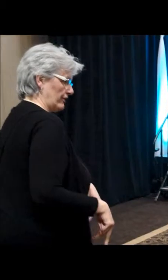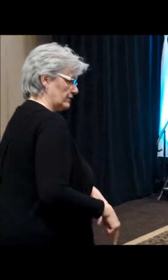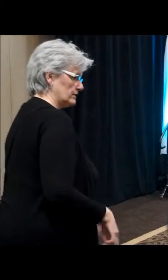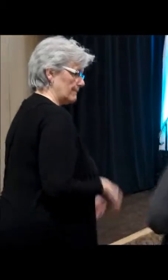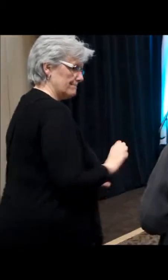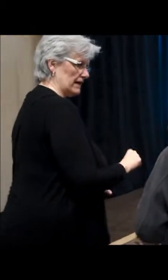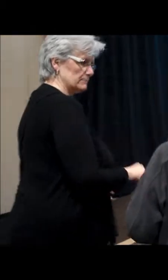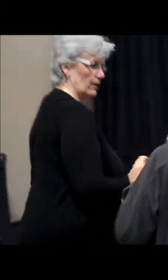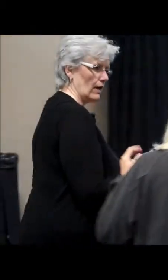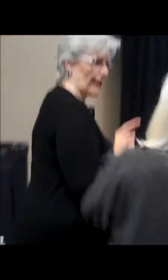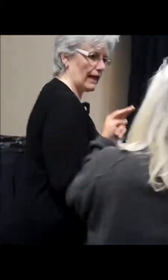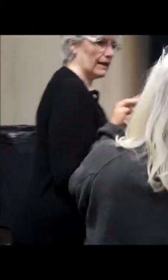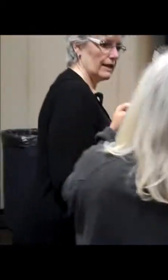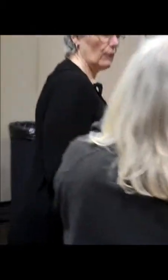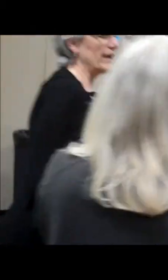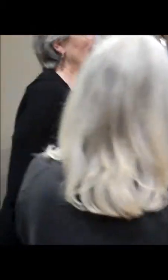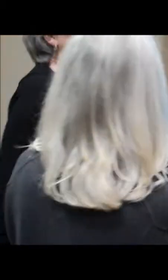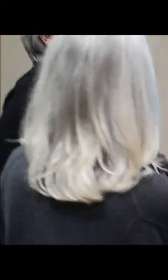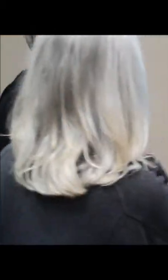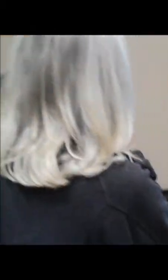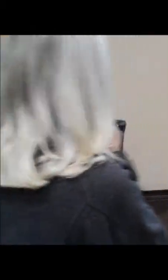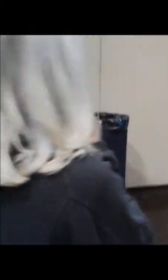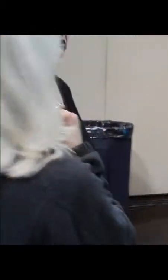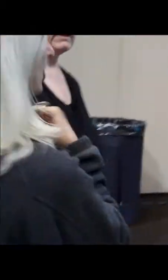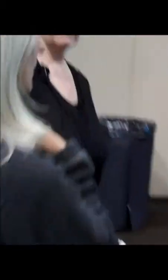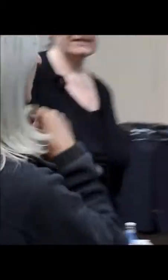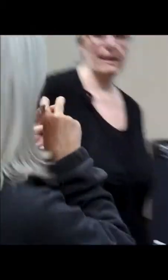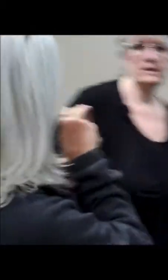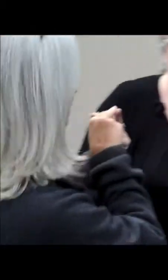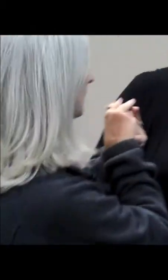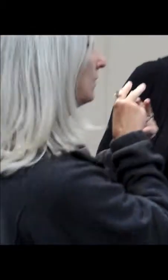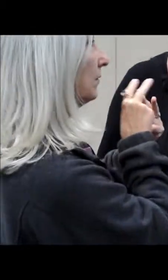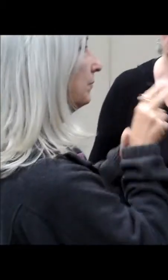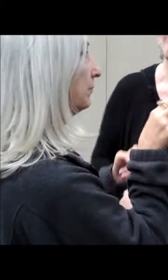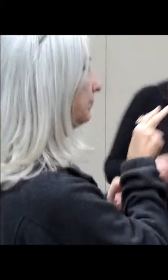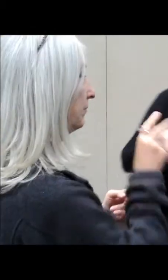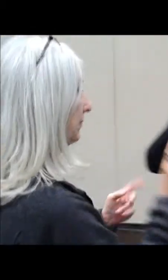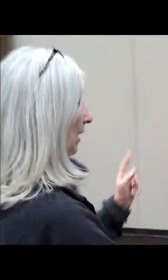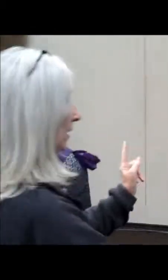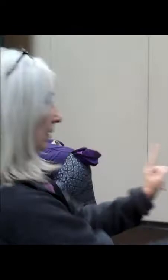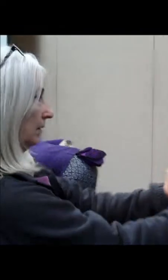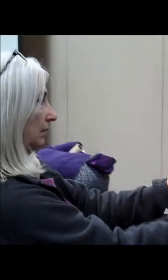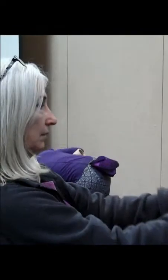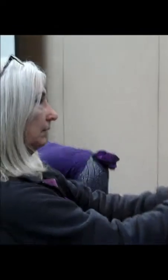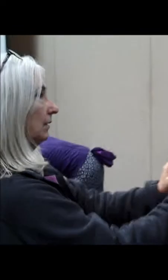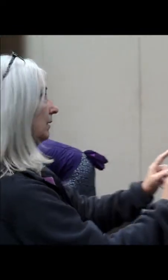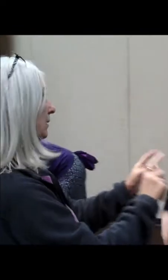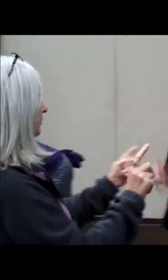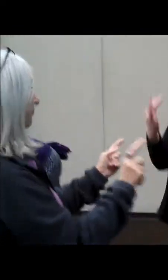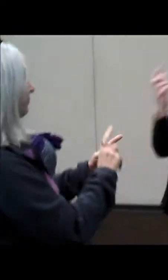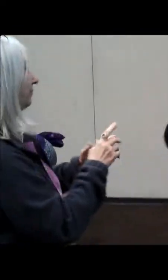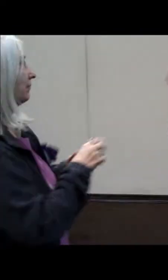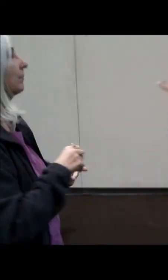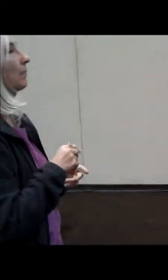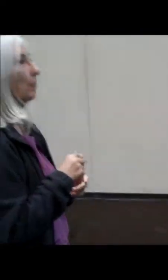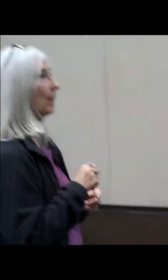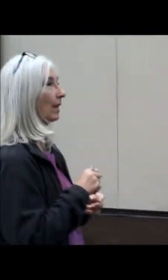that be possible? And then I will. You're going to be talking. Each other because I'm. Yes, of course. Okay, so hold on one second. I'm going to